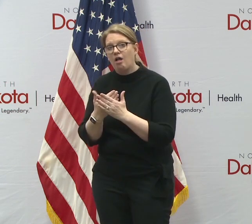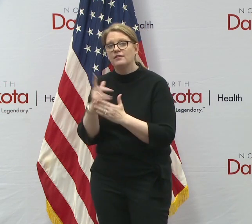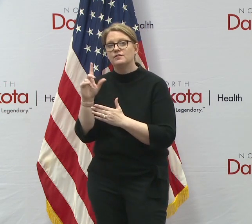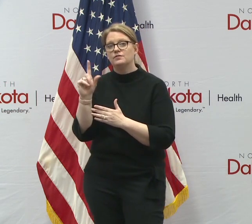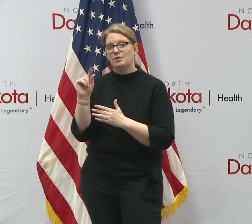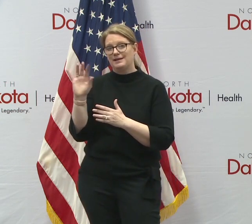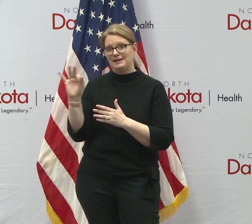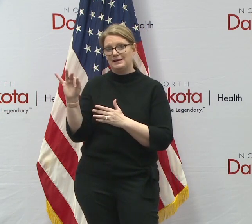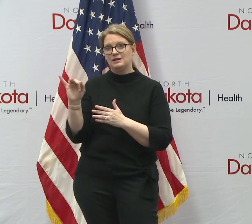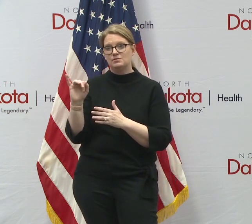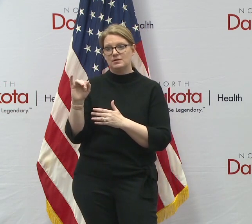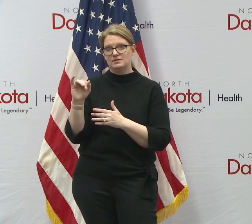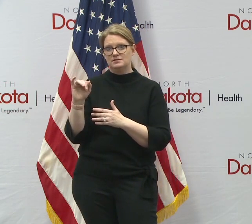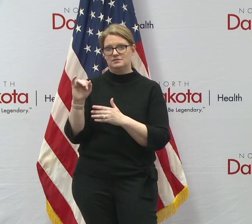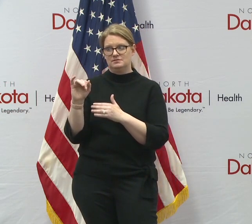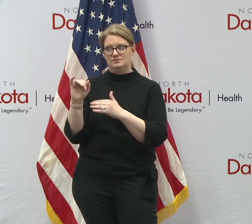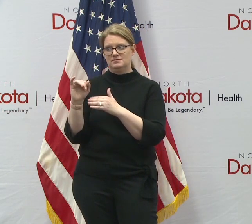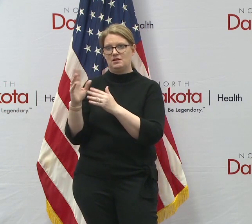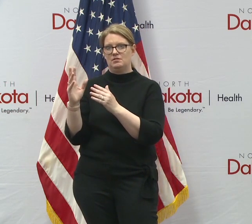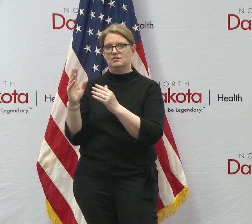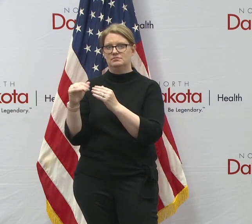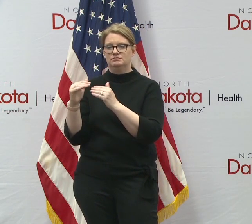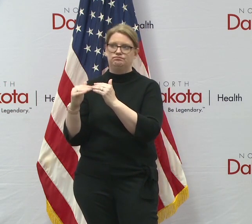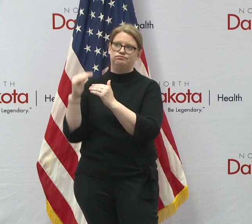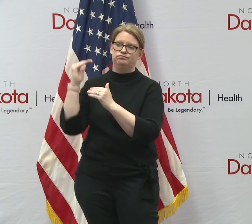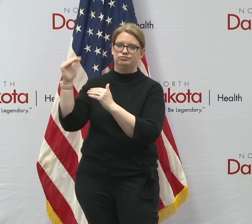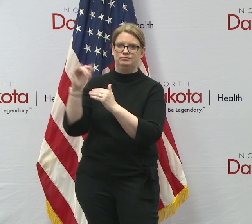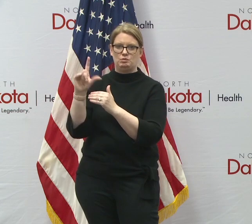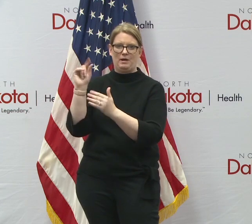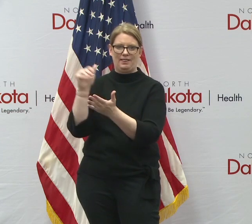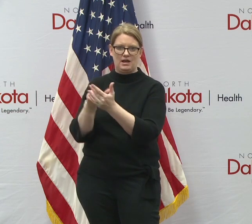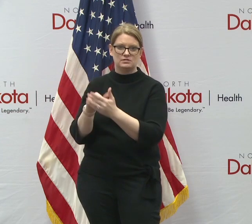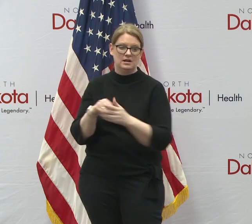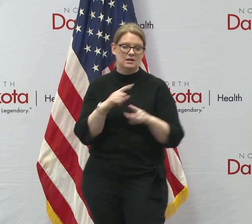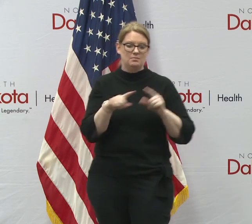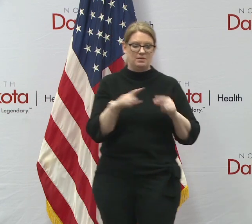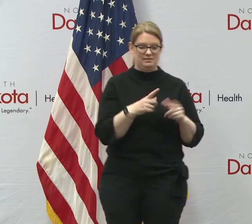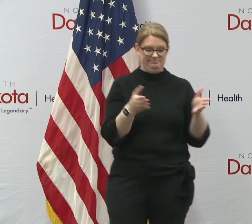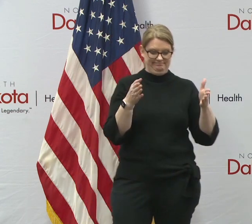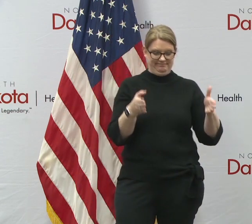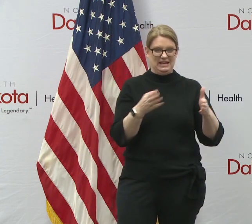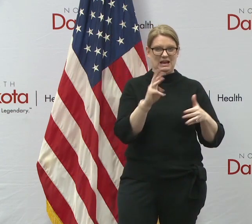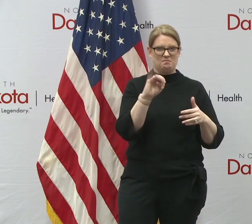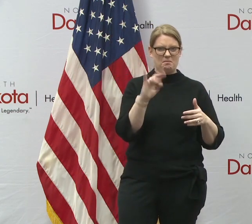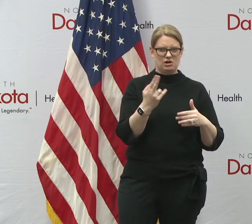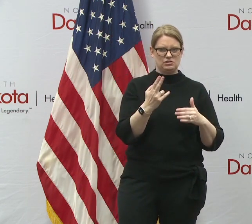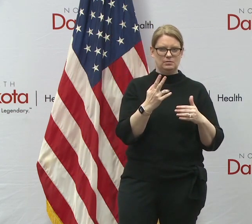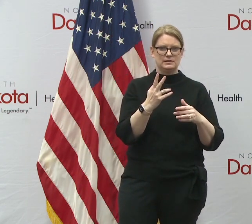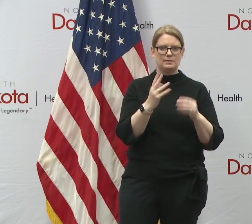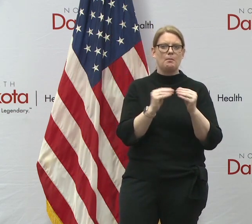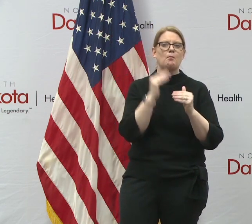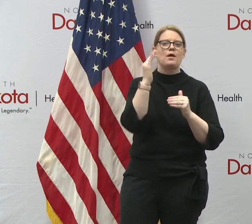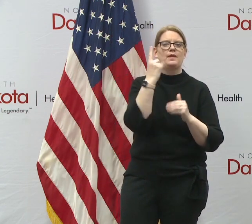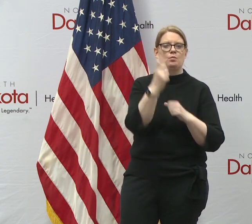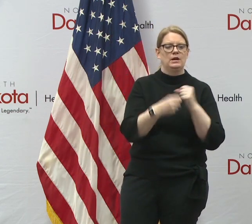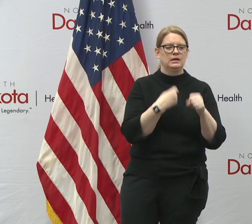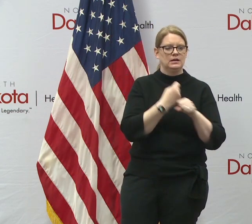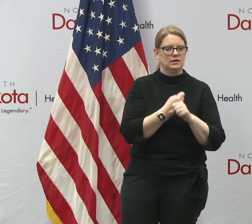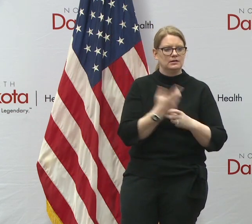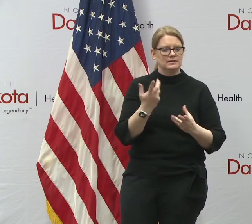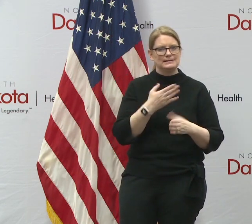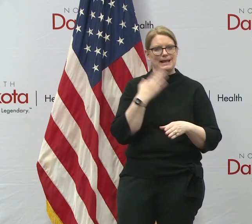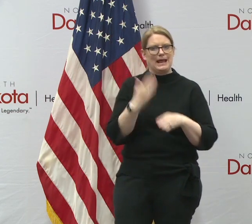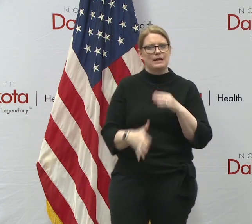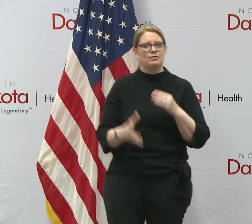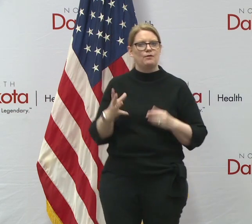surpassed since the middle of March, in the last half of March, what we did in a whole year. So that brings to the end of the formal